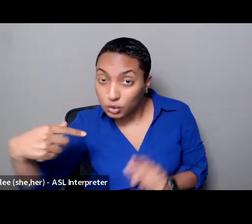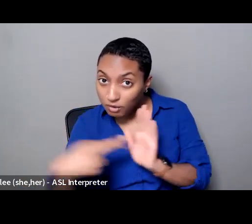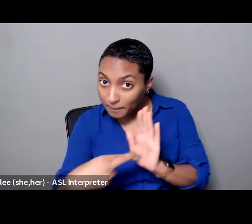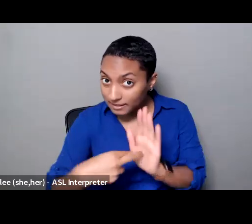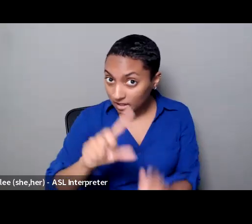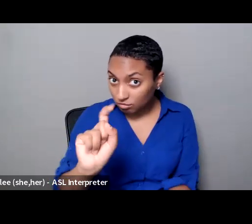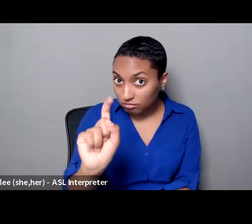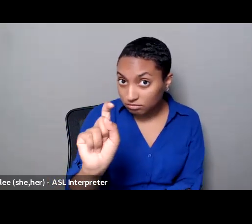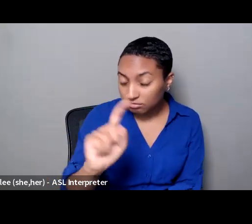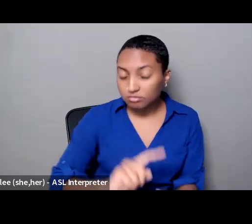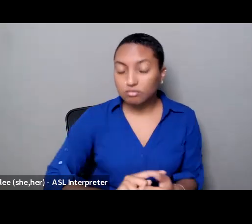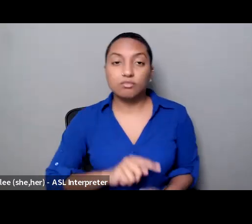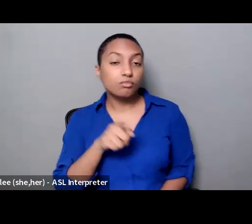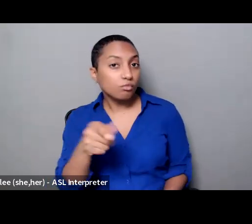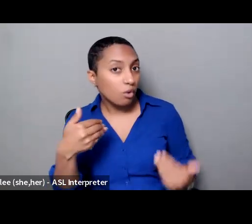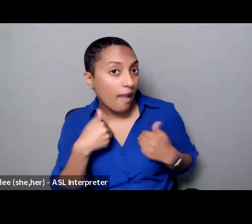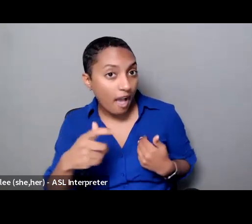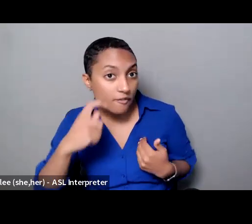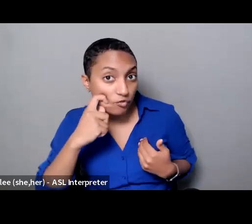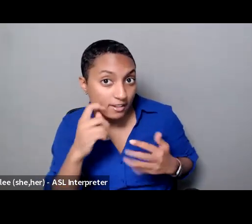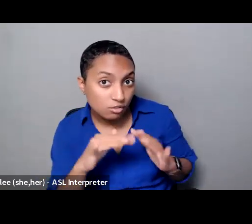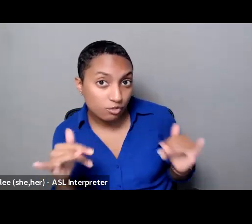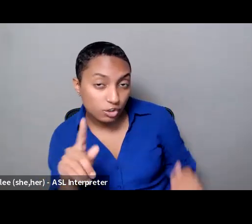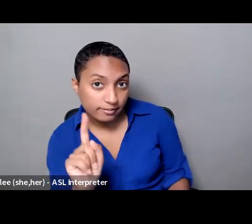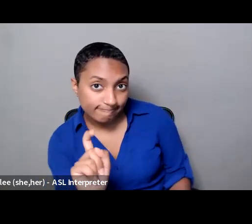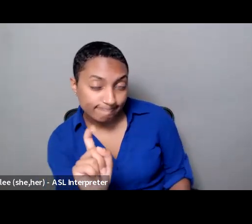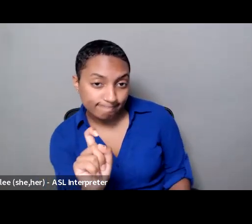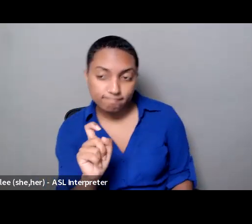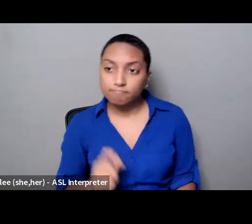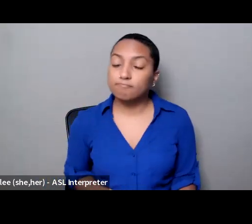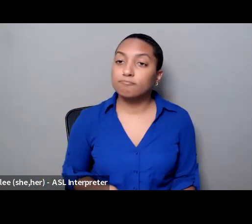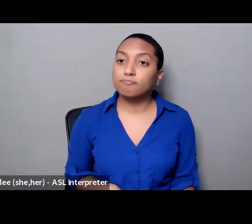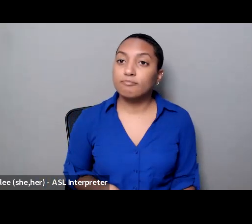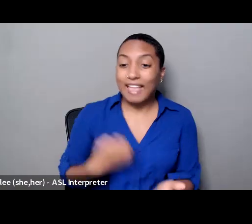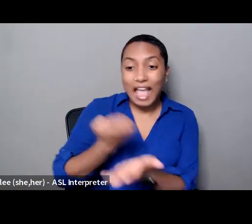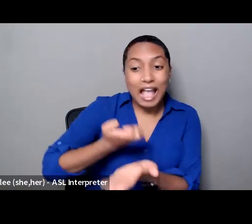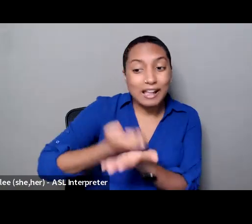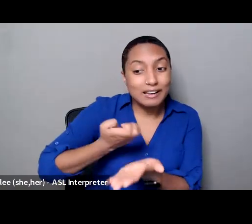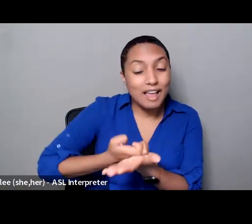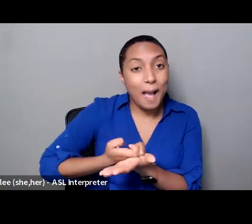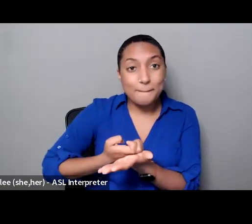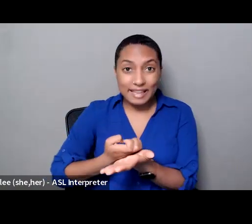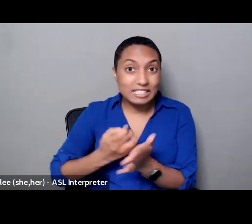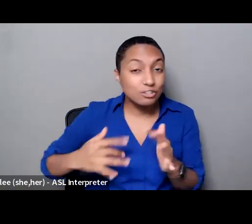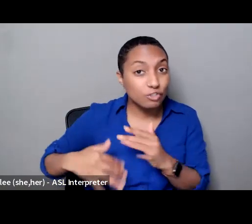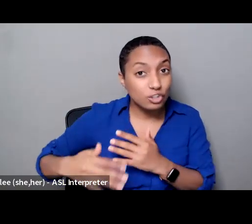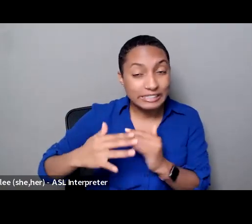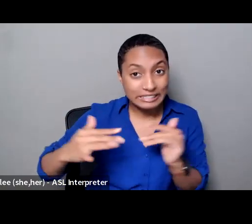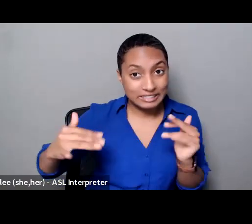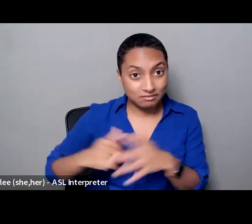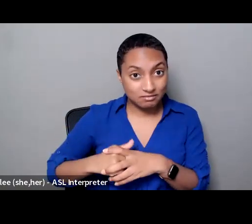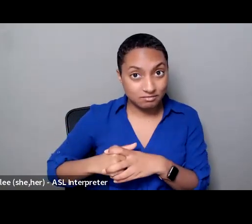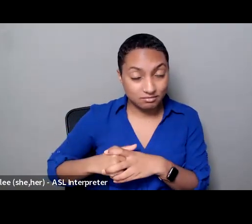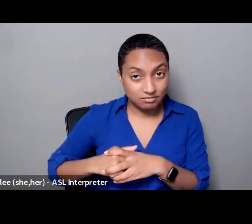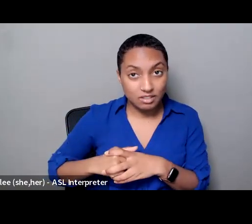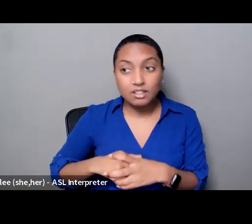have? Do you have racial diversity? Do you have socioeconomic diversity? And are any of these factors important to